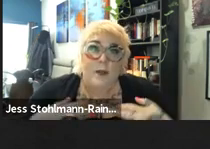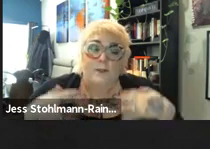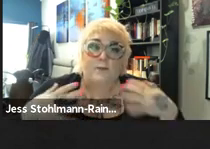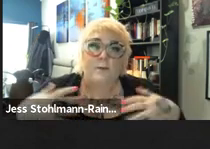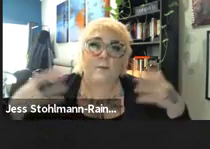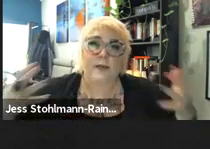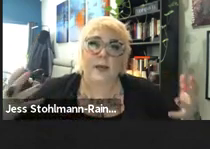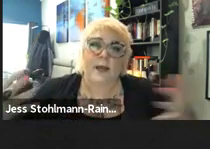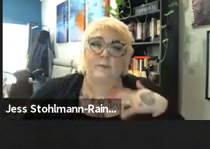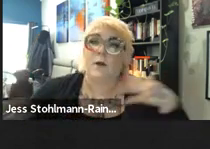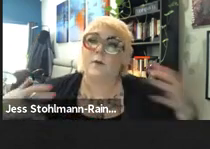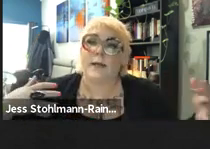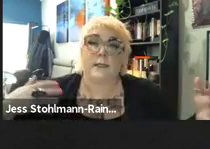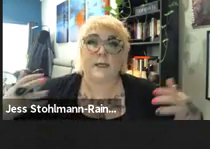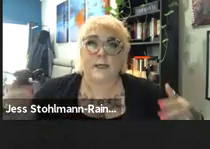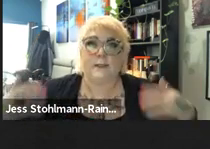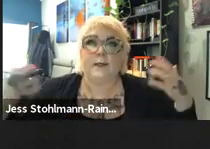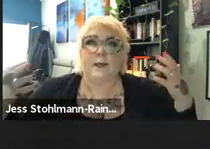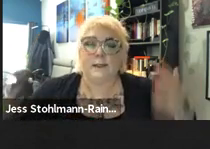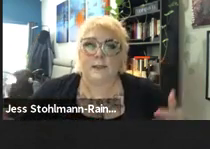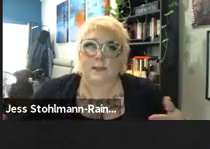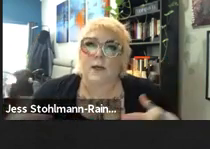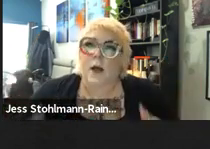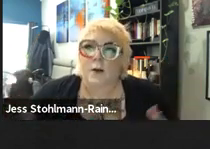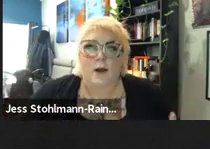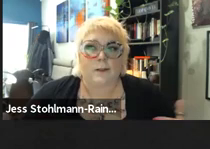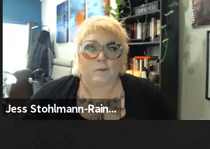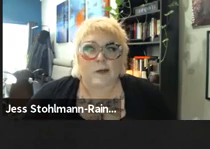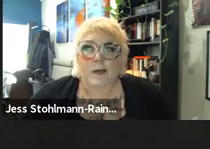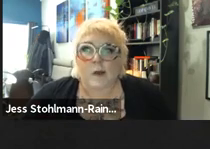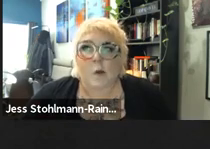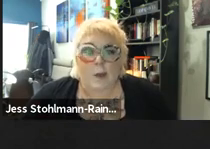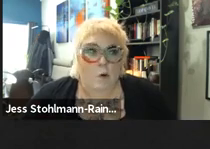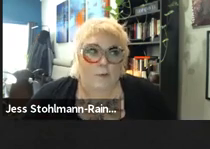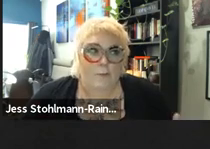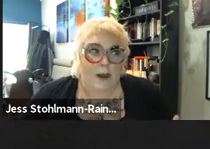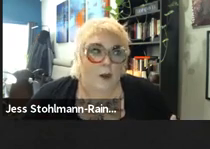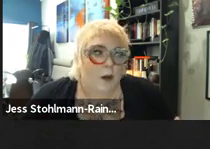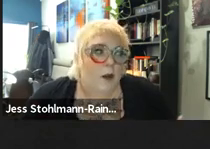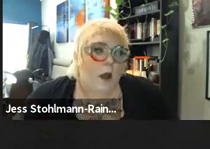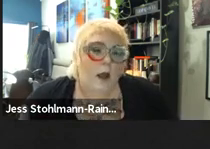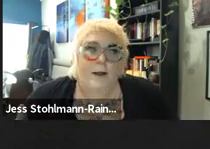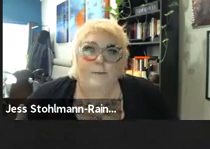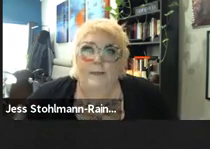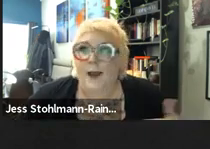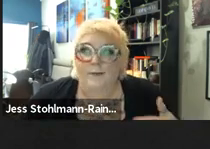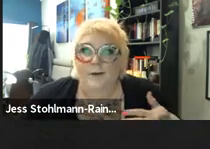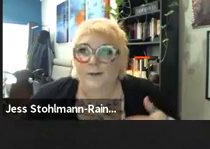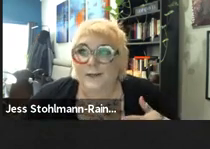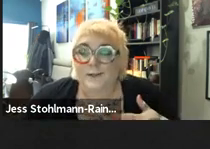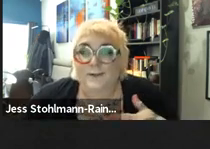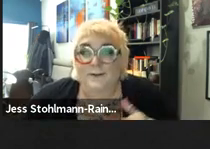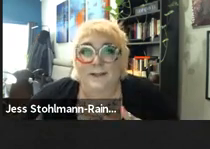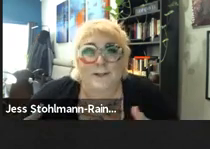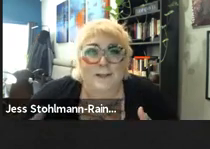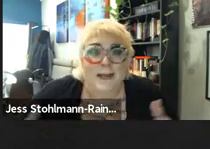that so from the beginning as we're going into this discussion colorado is a really a little bit more prepared um to have